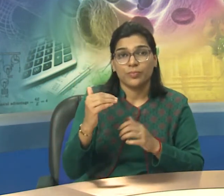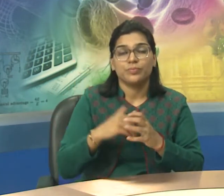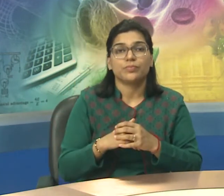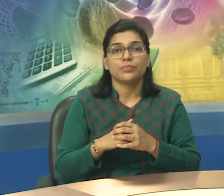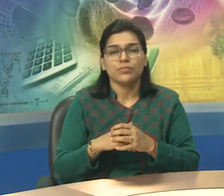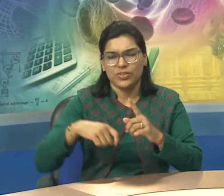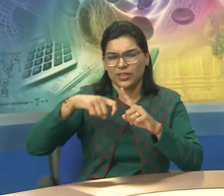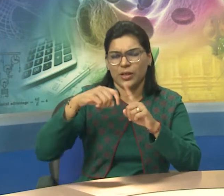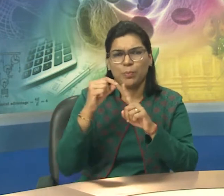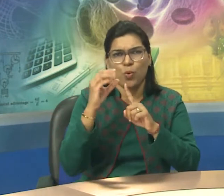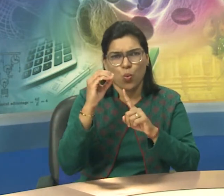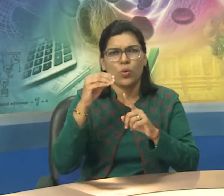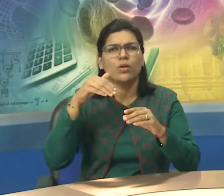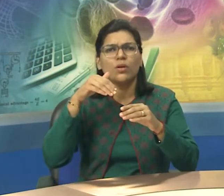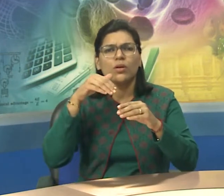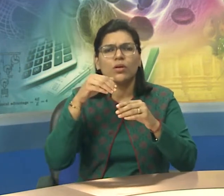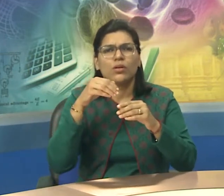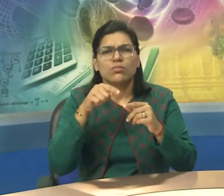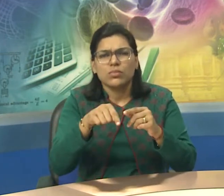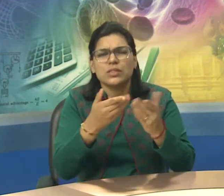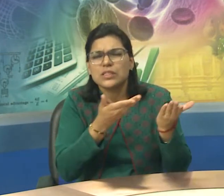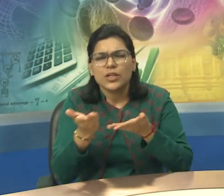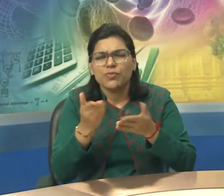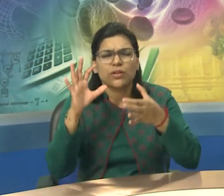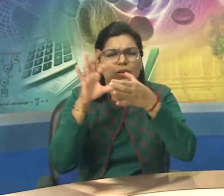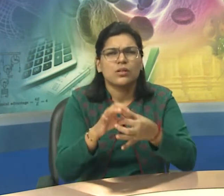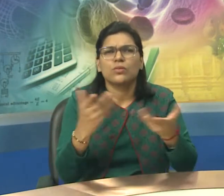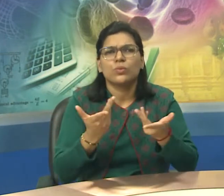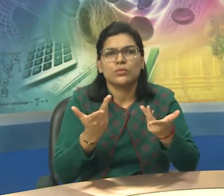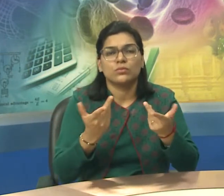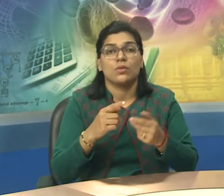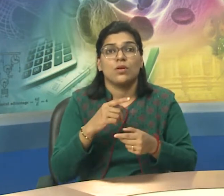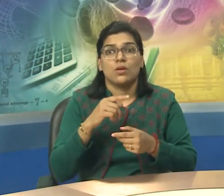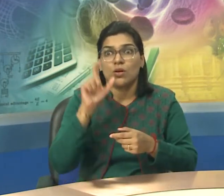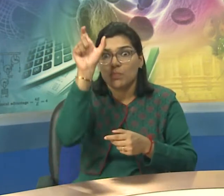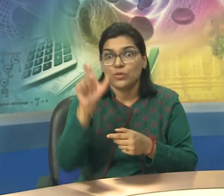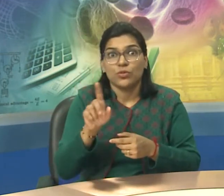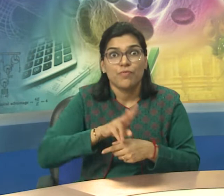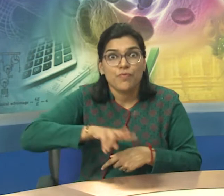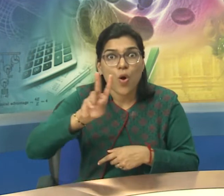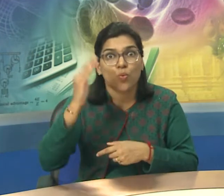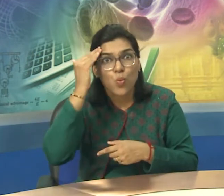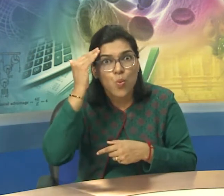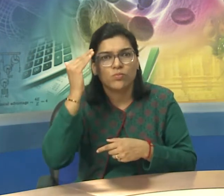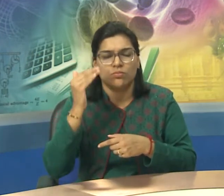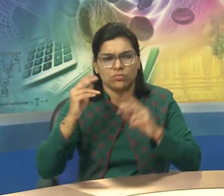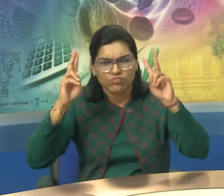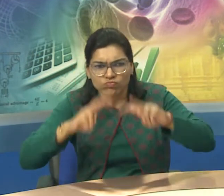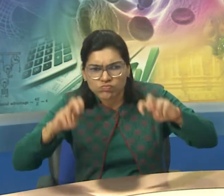concentrated business processes that need specialized domain oriented expertise. KPO is involved in services like